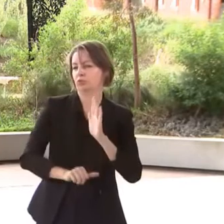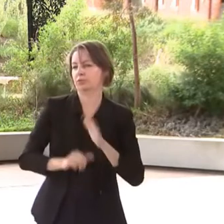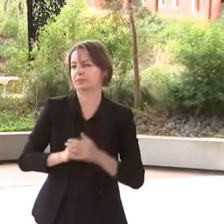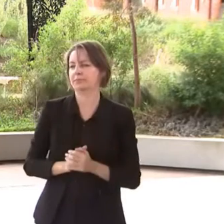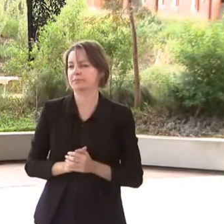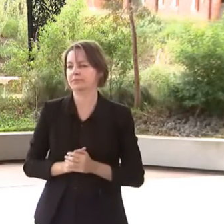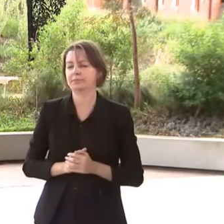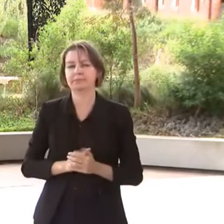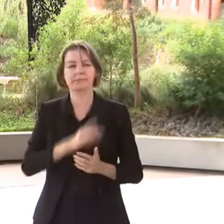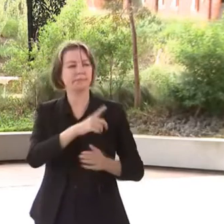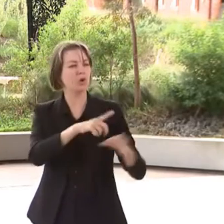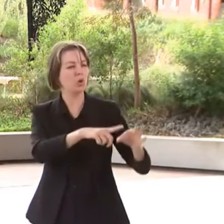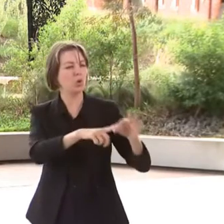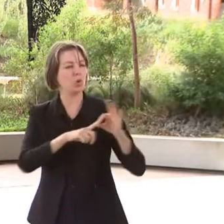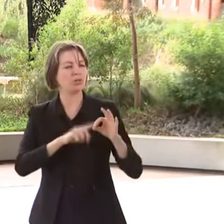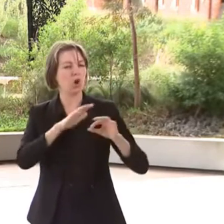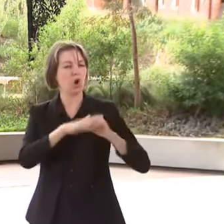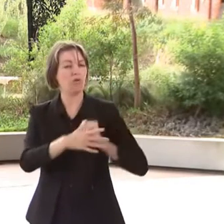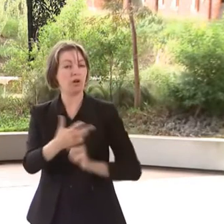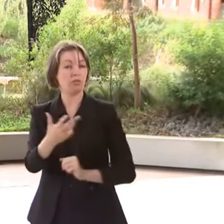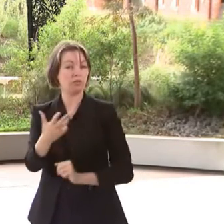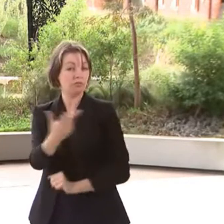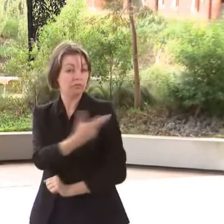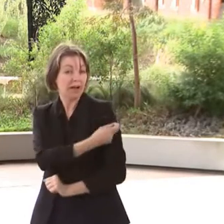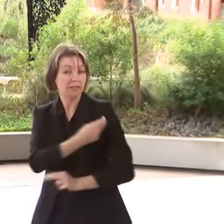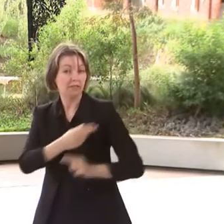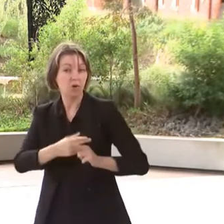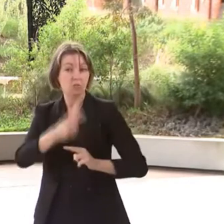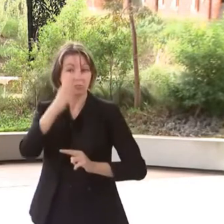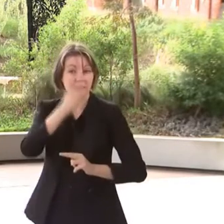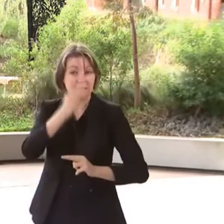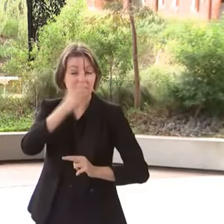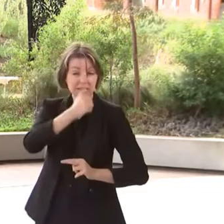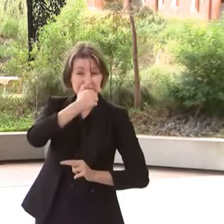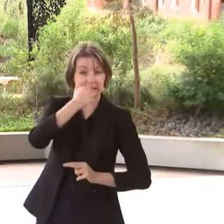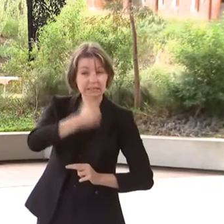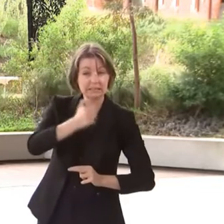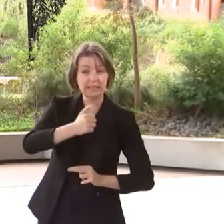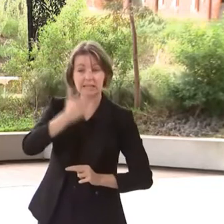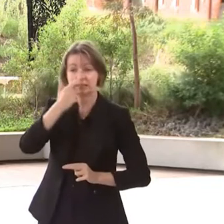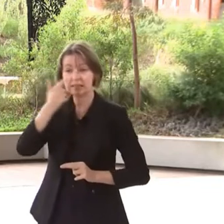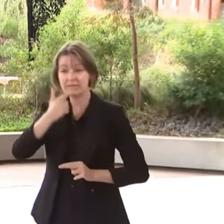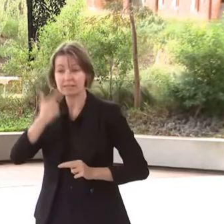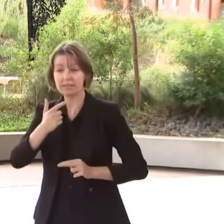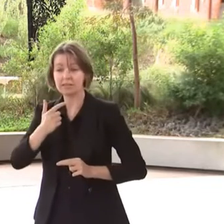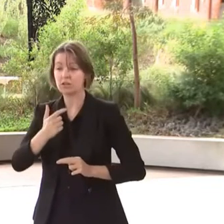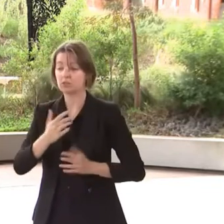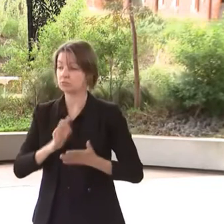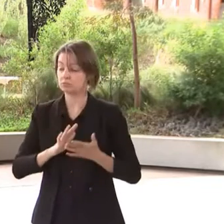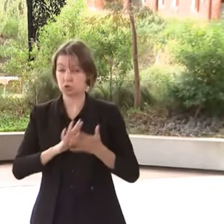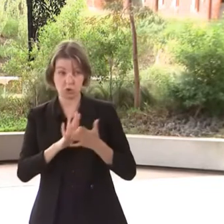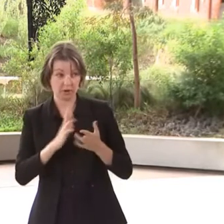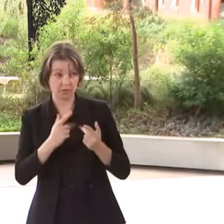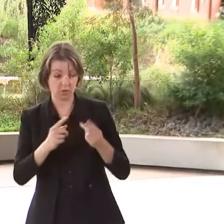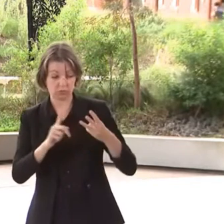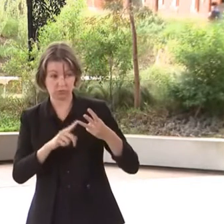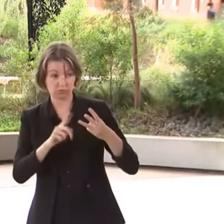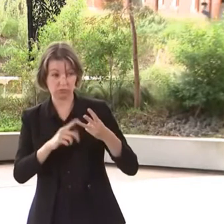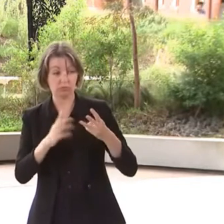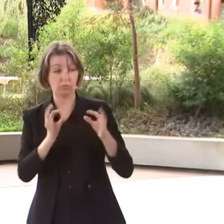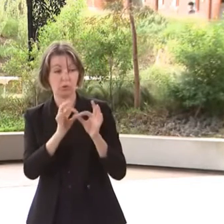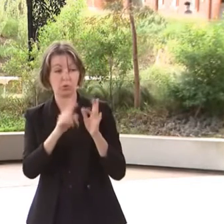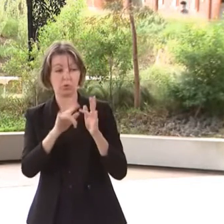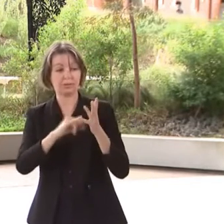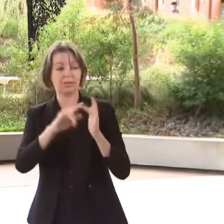teenagers, especially 16 and 17-year-olds? Do you mean with boost? Yeah, so I